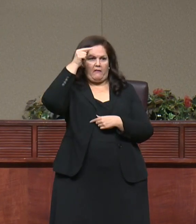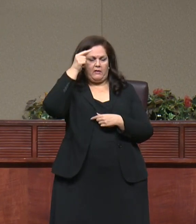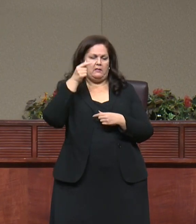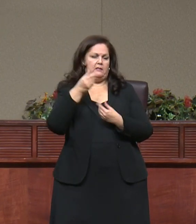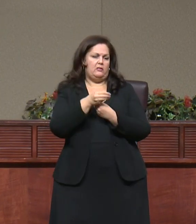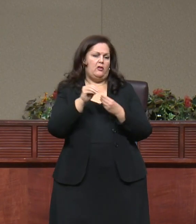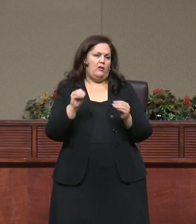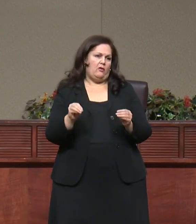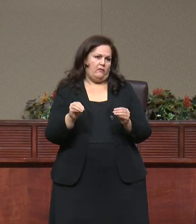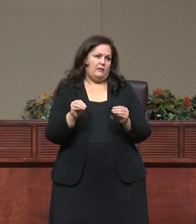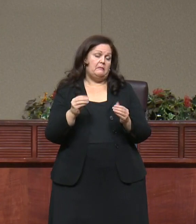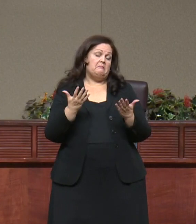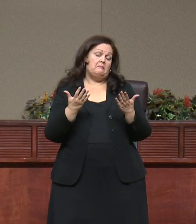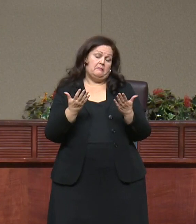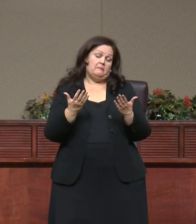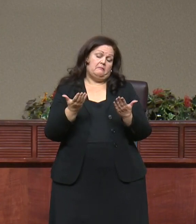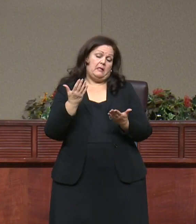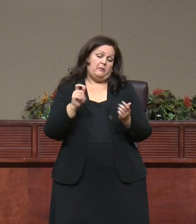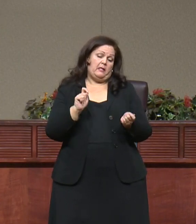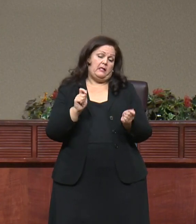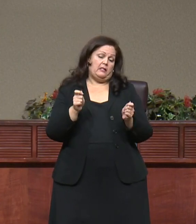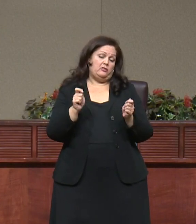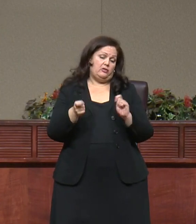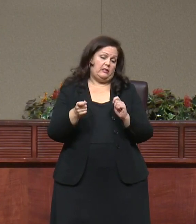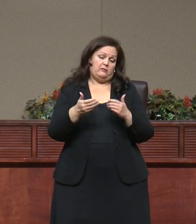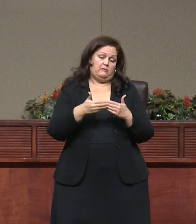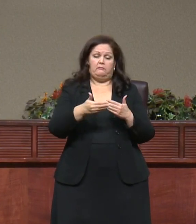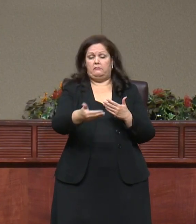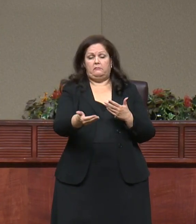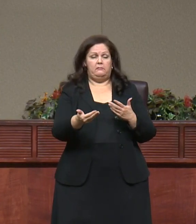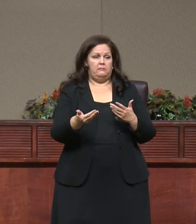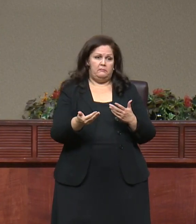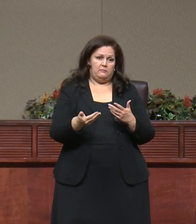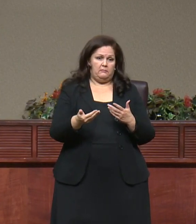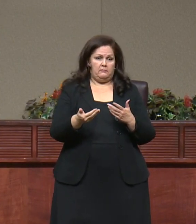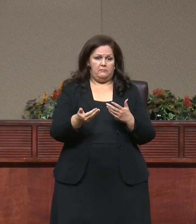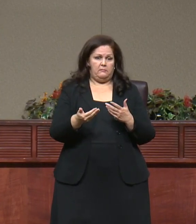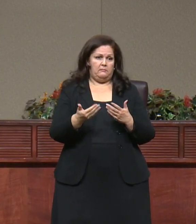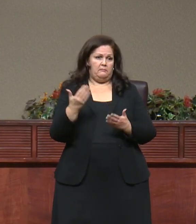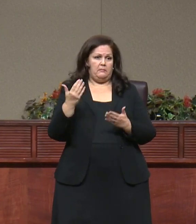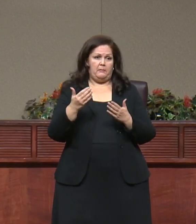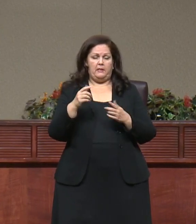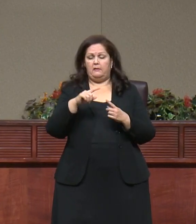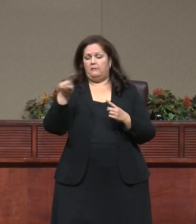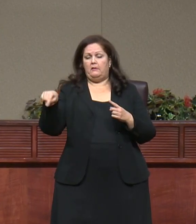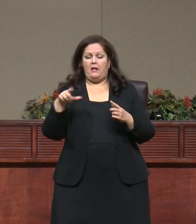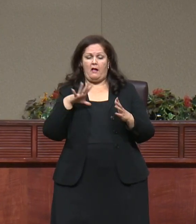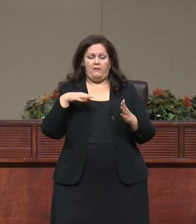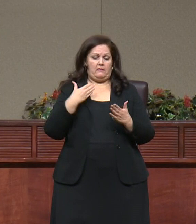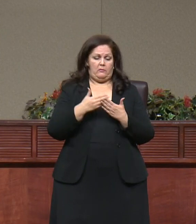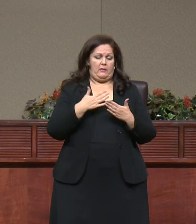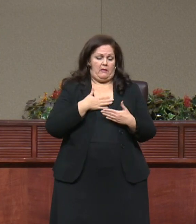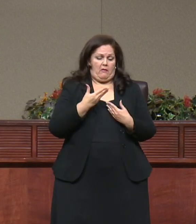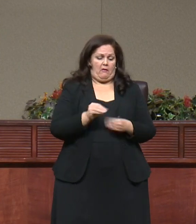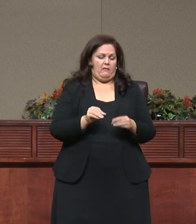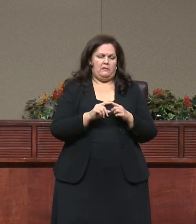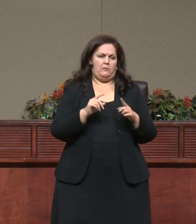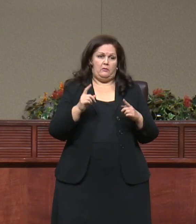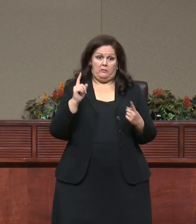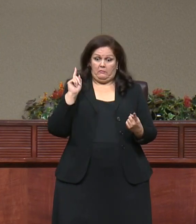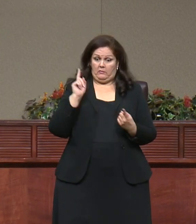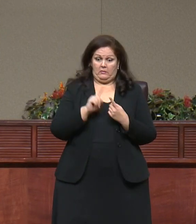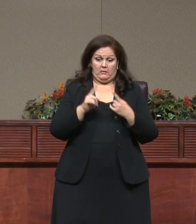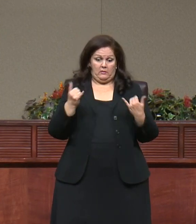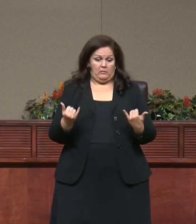that could change, hour by hour, but before it actually hits my desk. But at this point, to my knowledge, we hadn't received